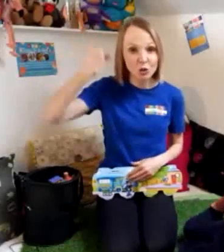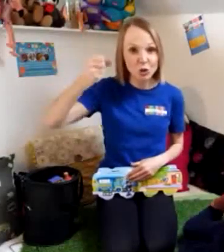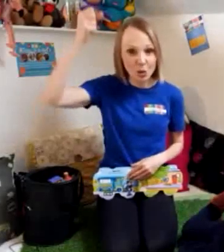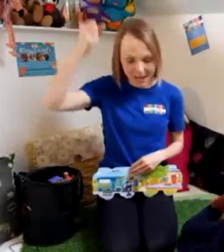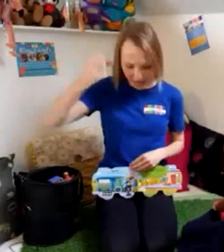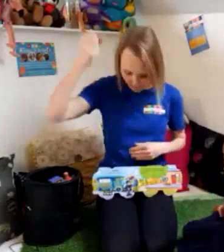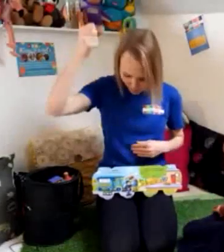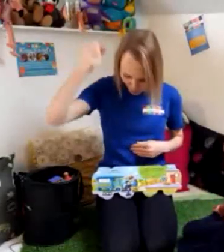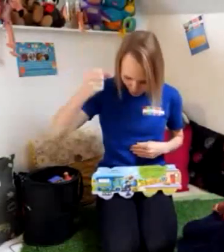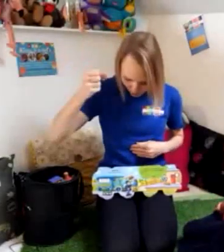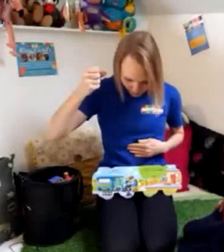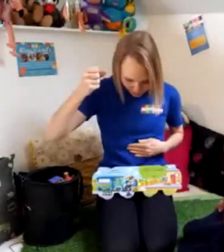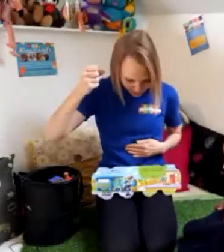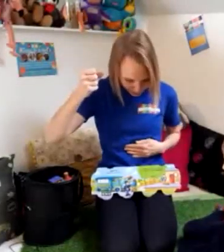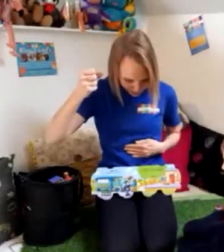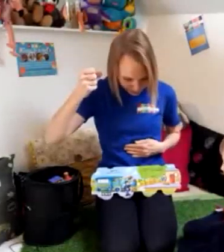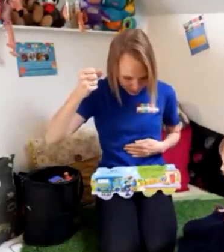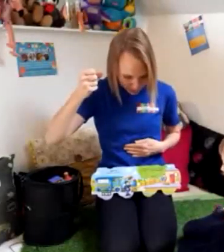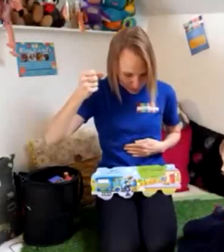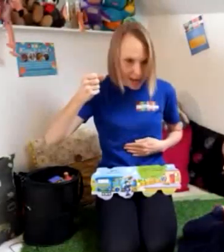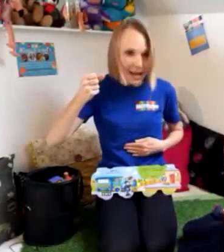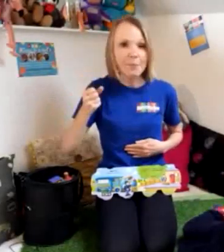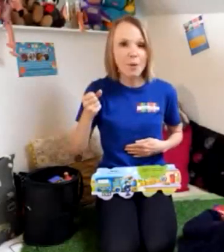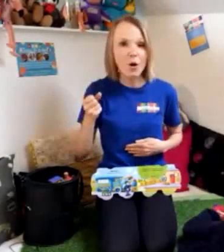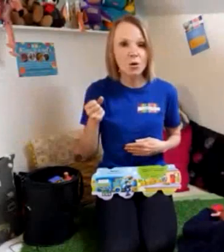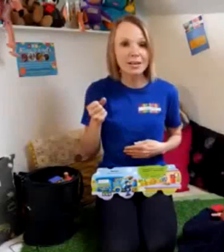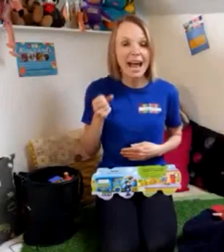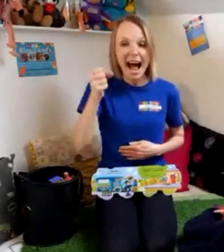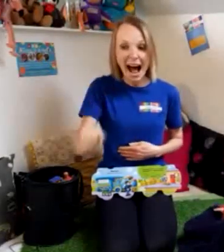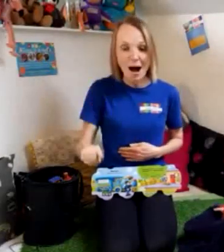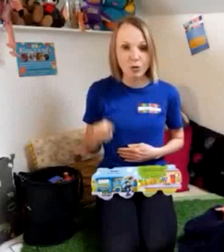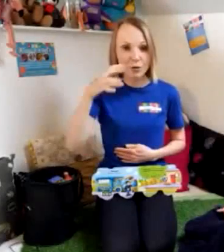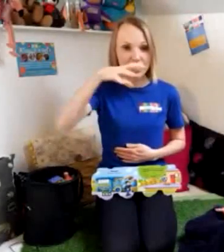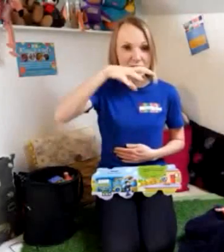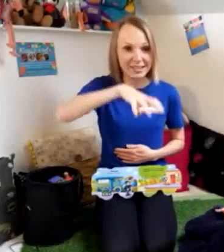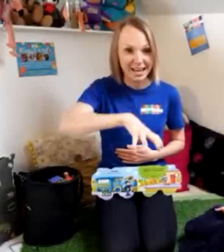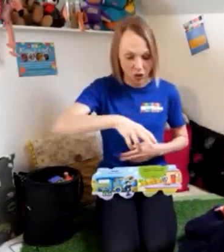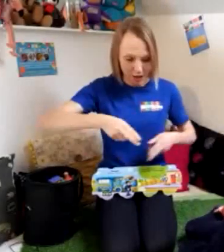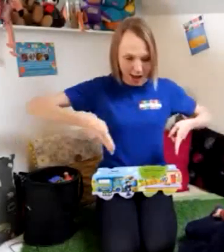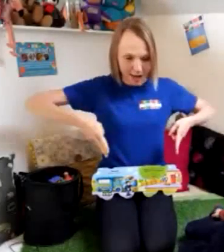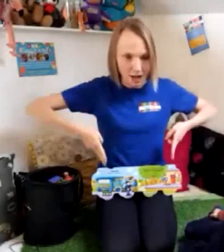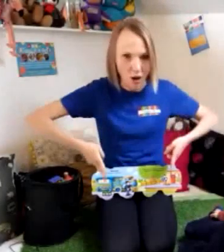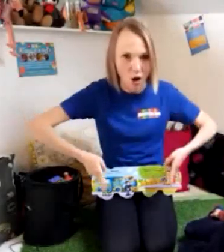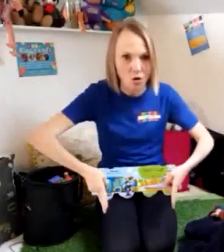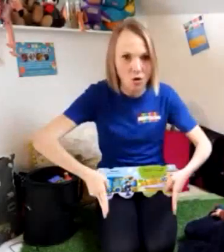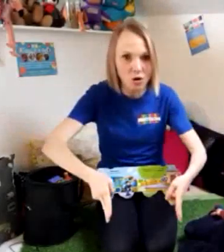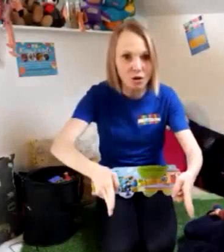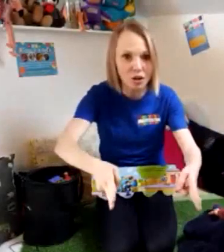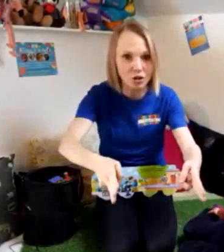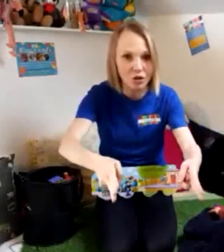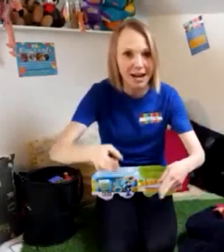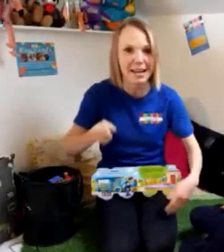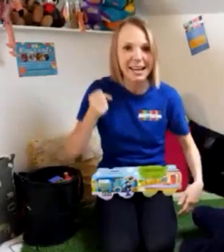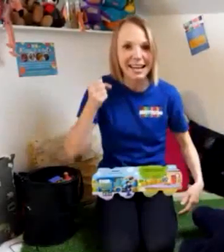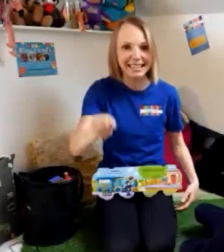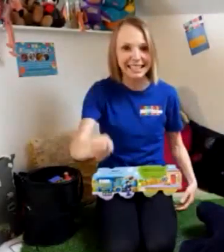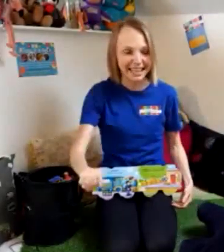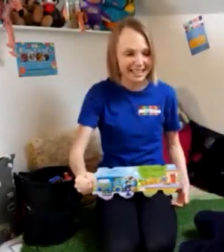choo-chooing, Gabriel. He's ready to go. He pulls out of the station and along the track,